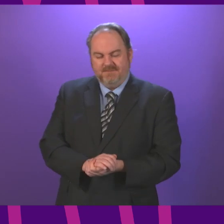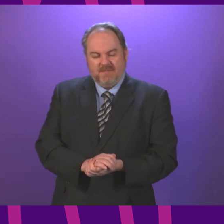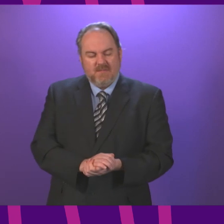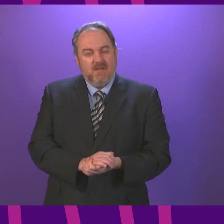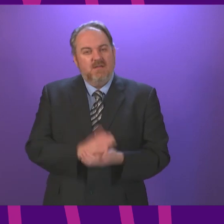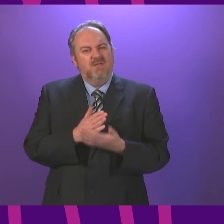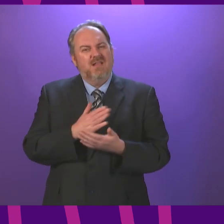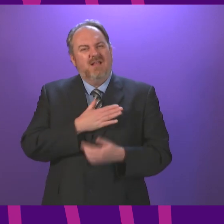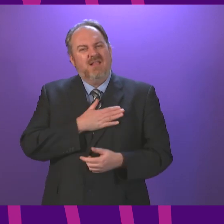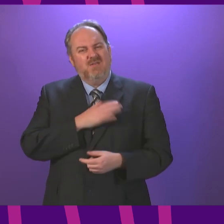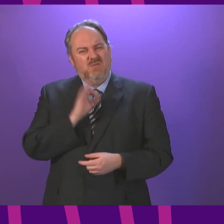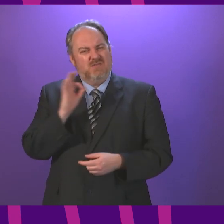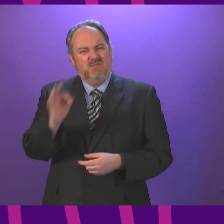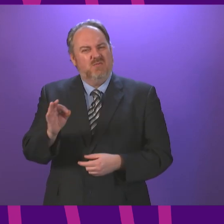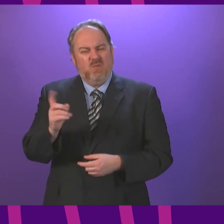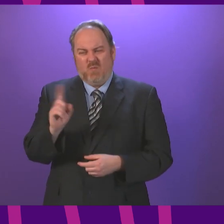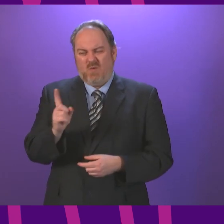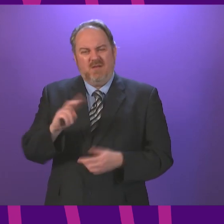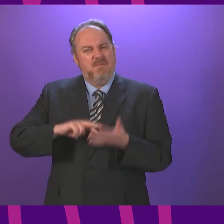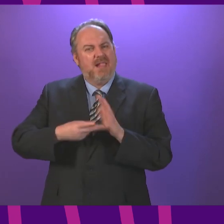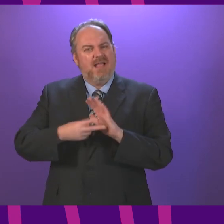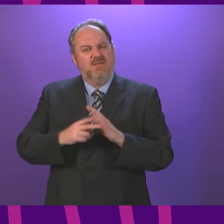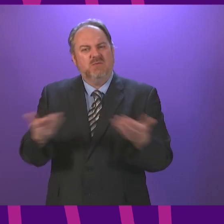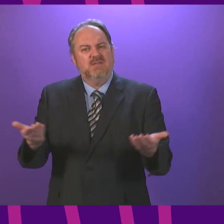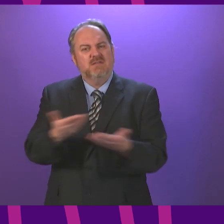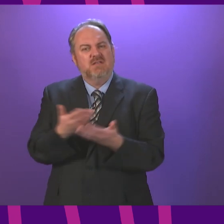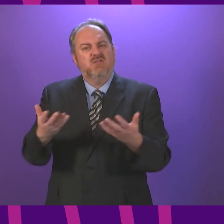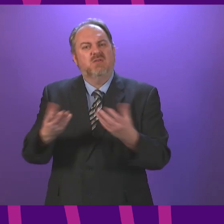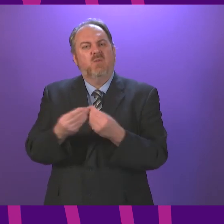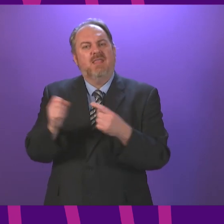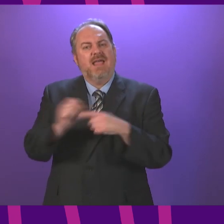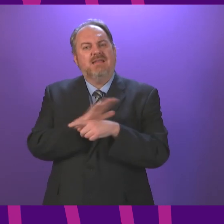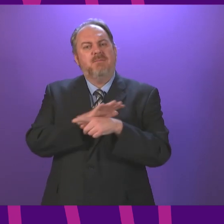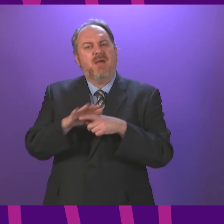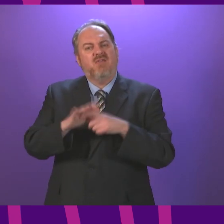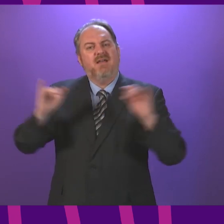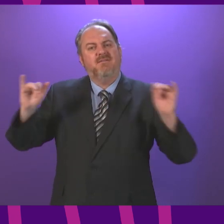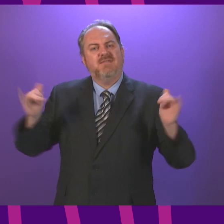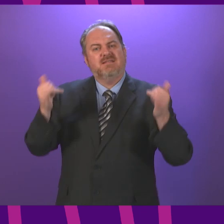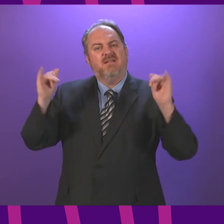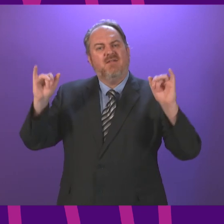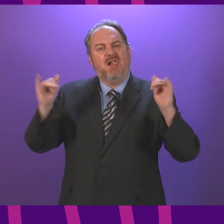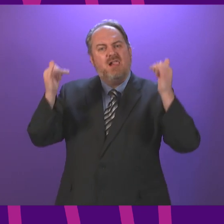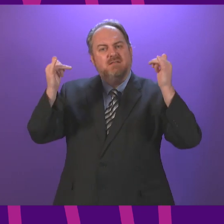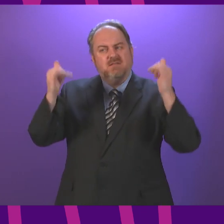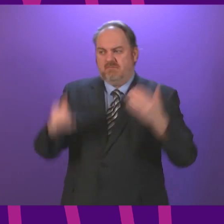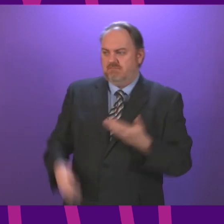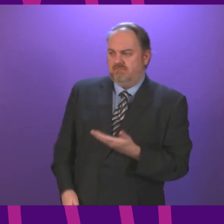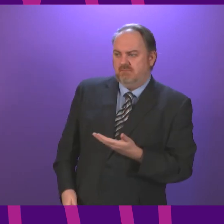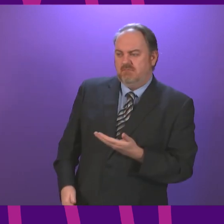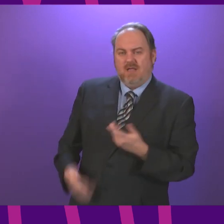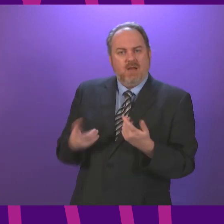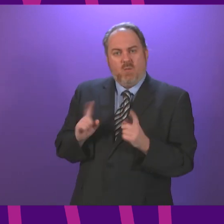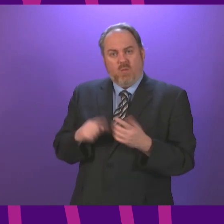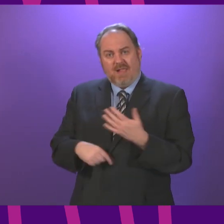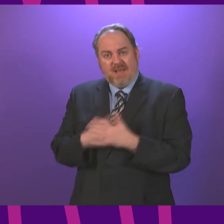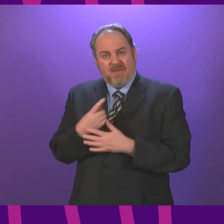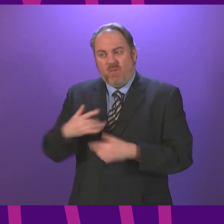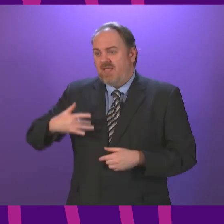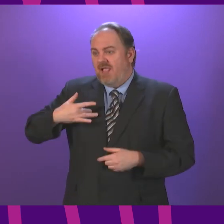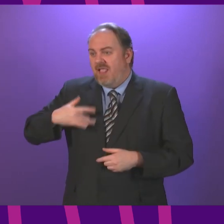First Minister, what discussions is the Scottish Government having with the Edinburgh festivals about what will be possible in public health terms this summer, with